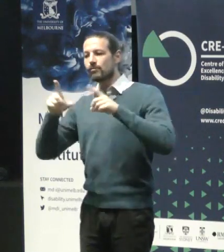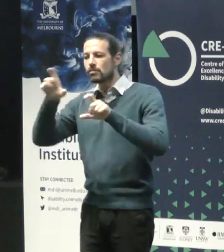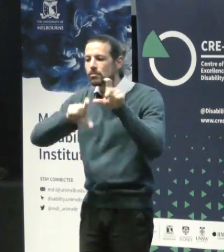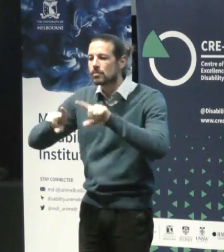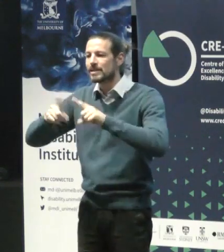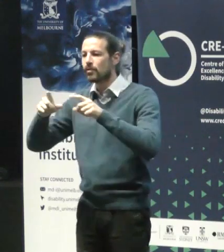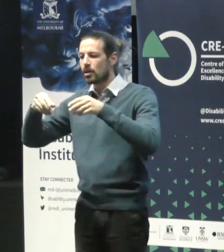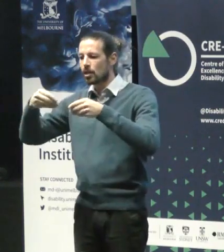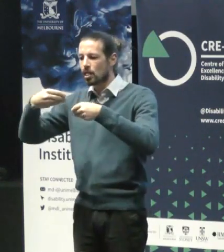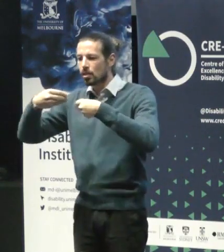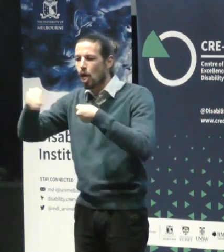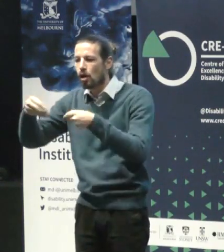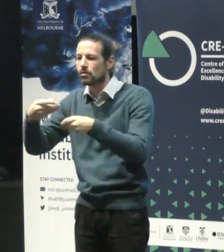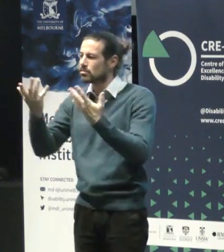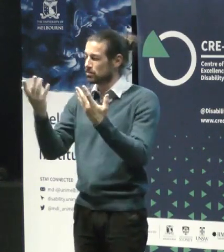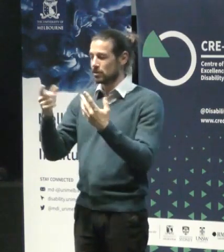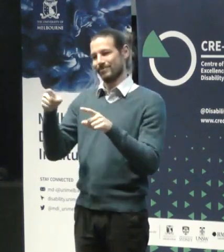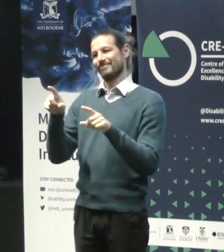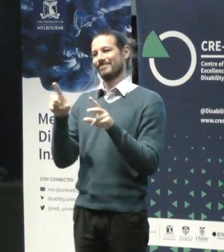conflict. Maybe not a big one,